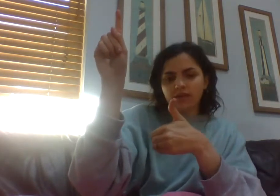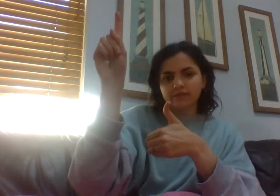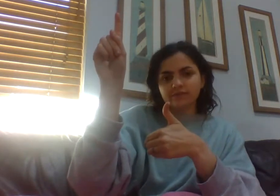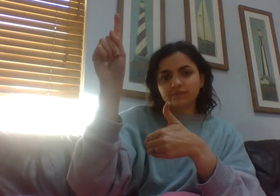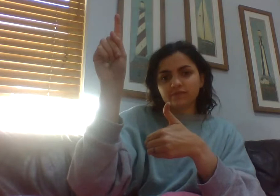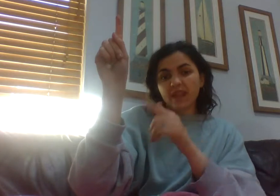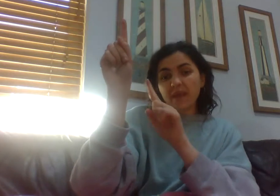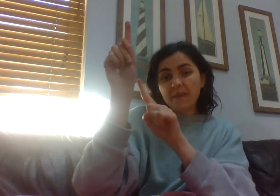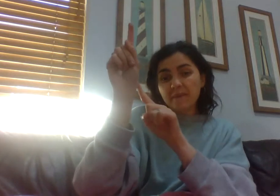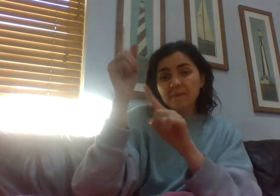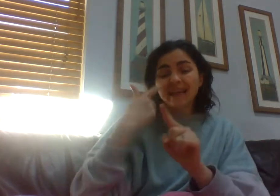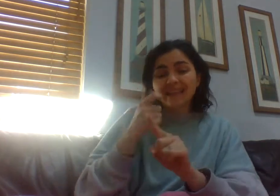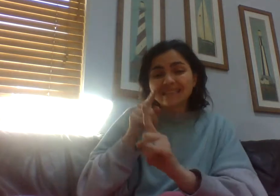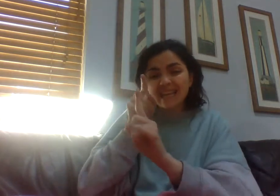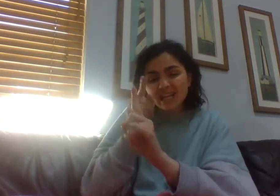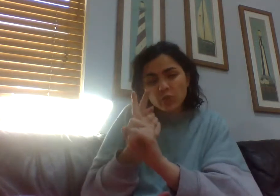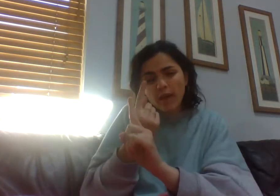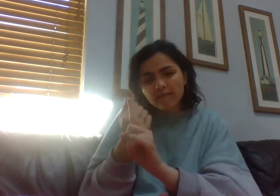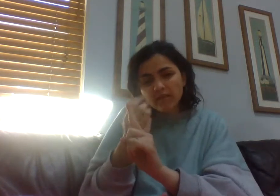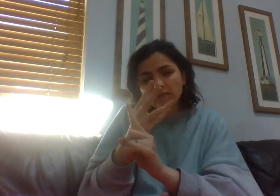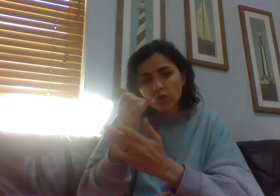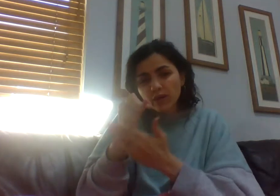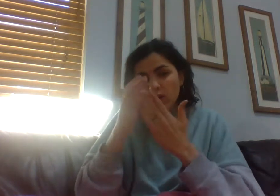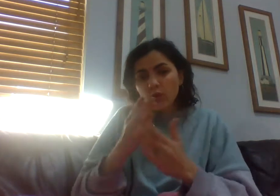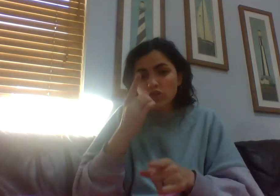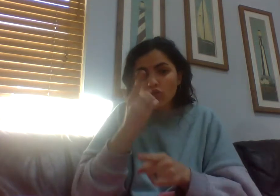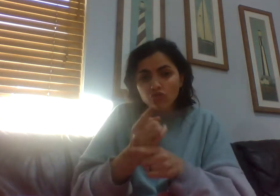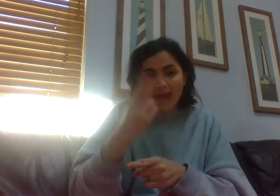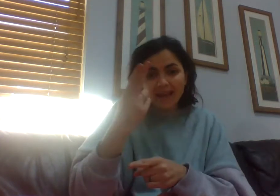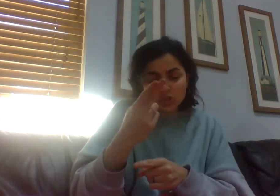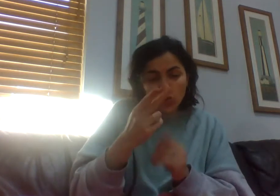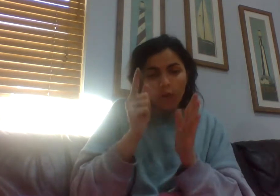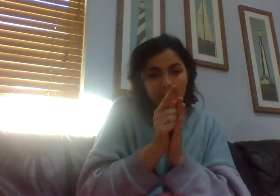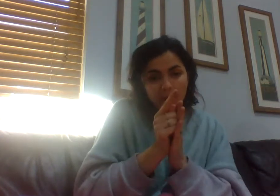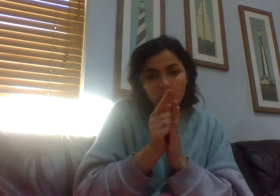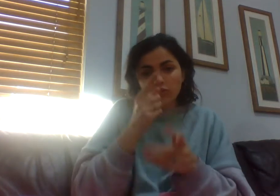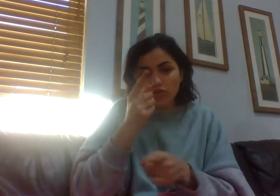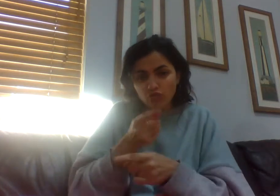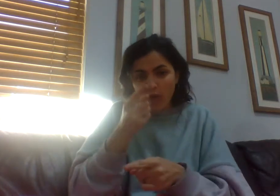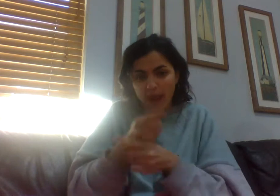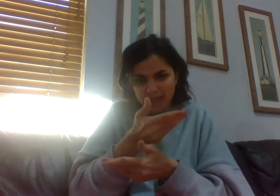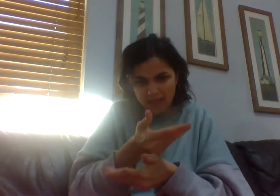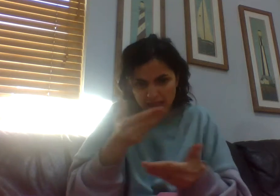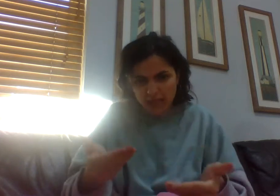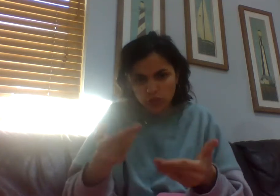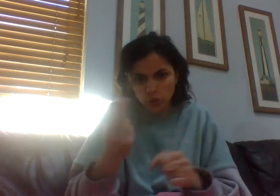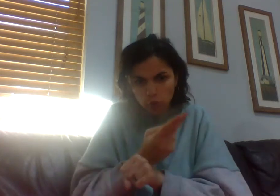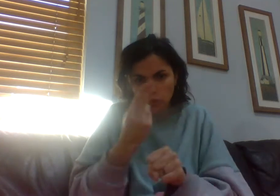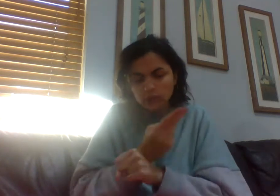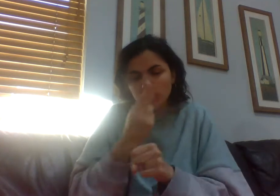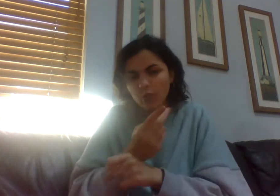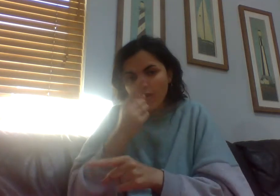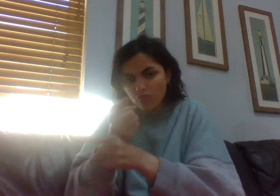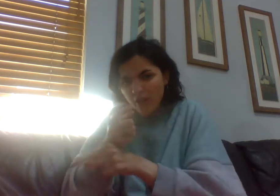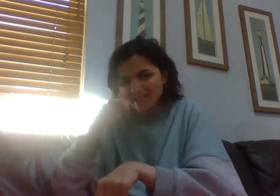find themselves in the right historical moment with the right tools in the right place at the right time, that he can capture a moment